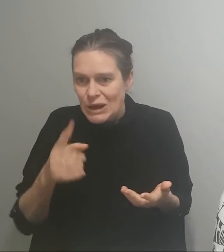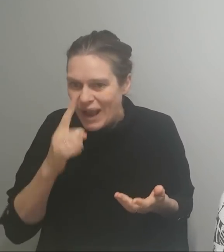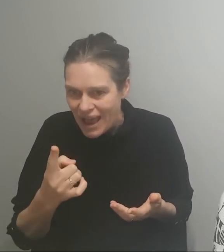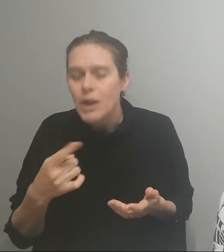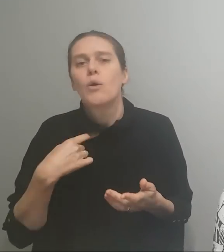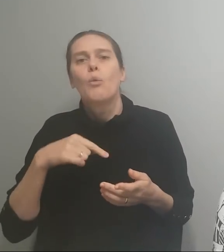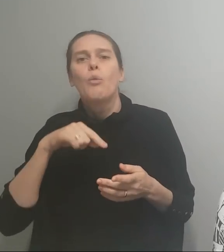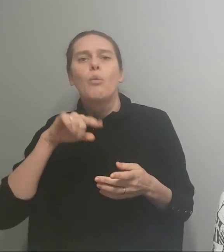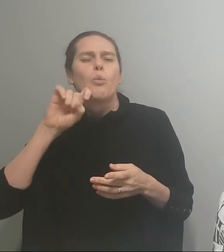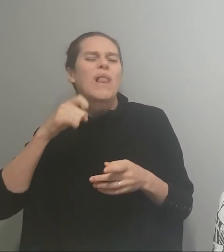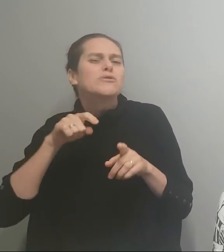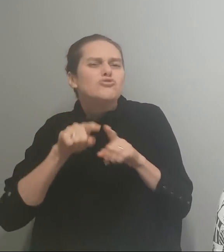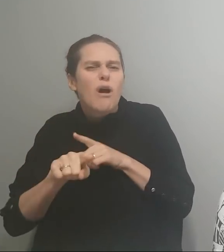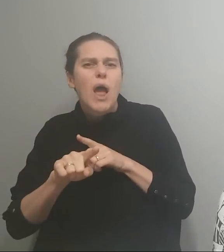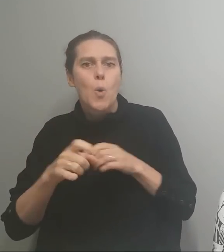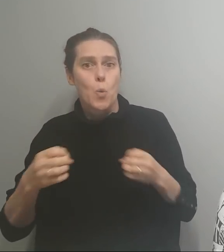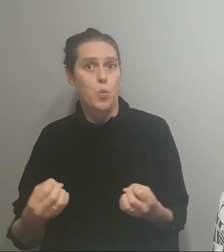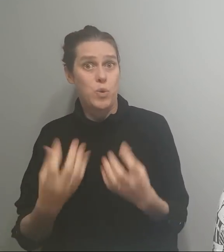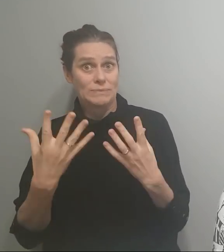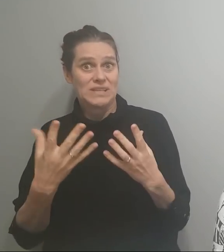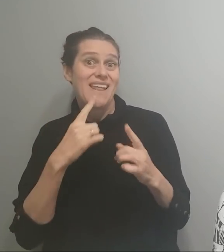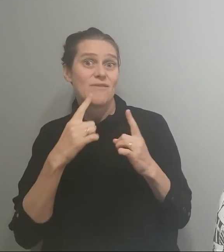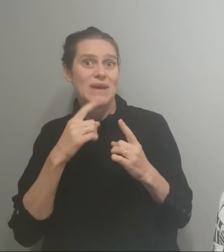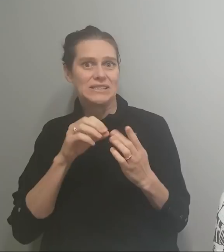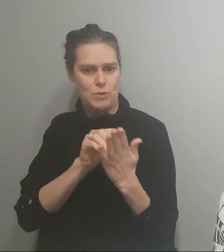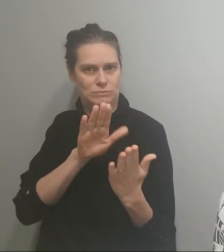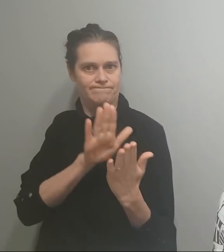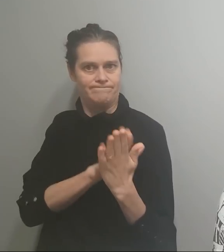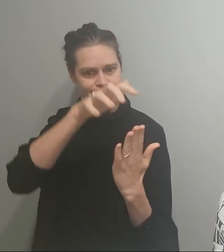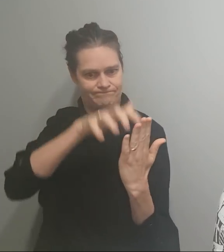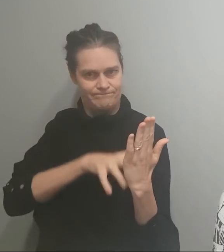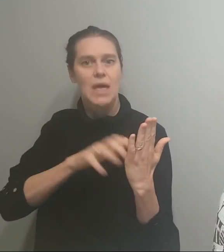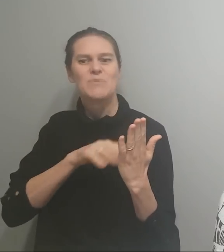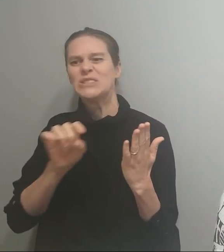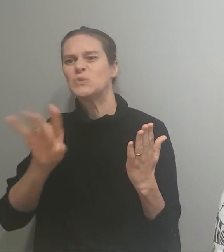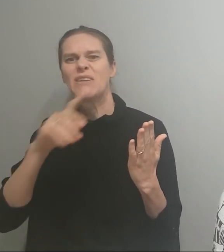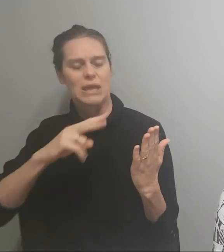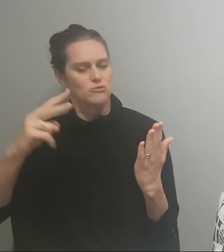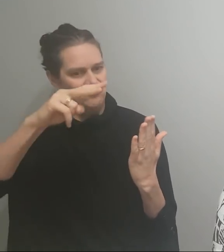available on the website as soon as possible after this session.